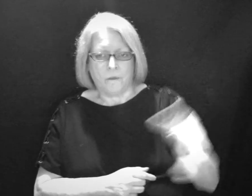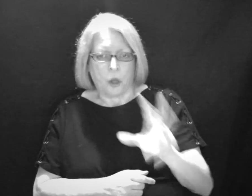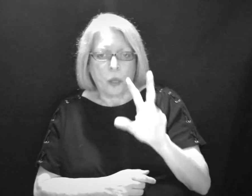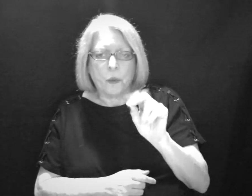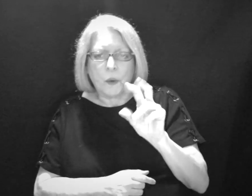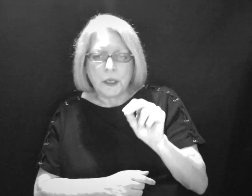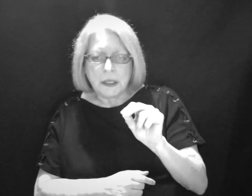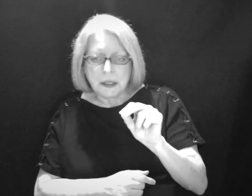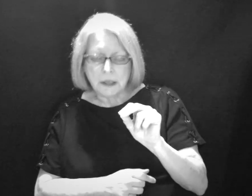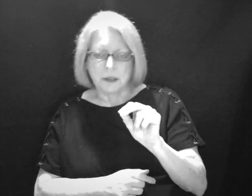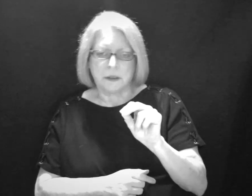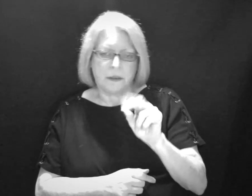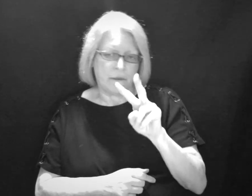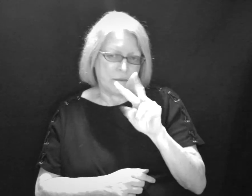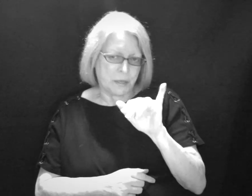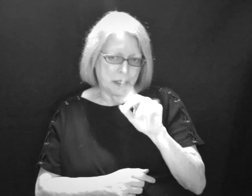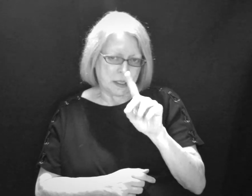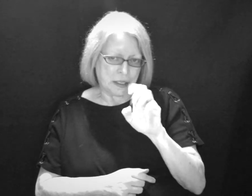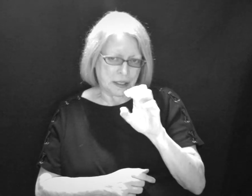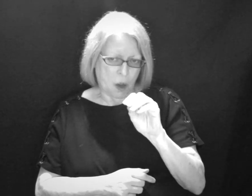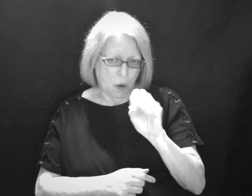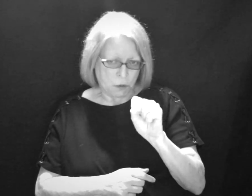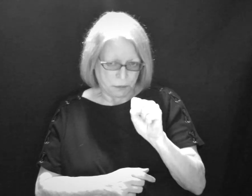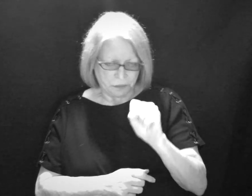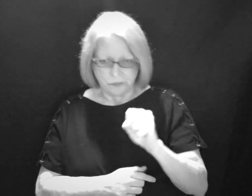About Text. Create Google font,